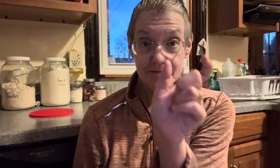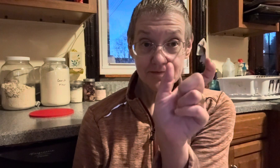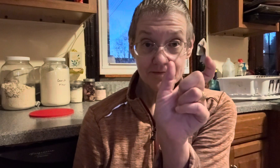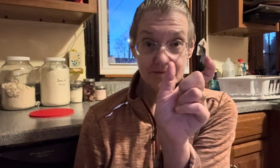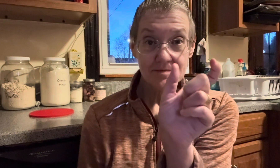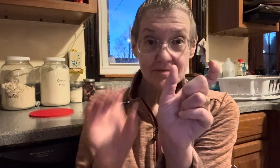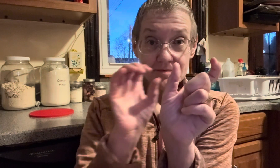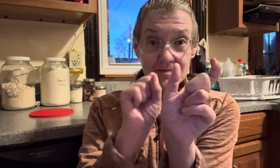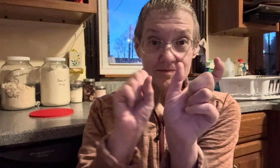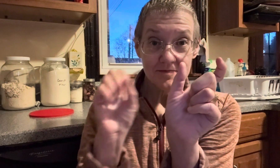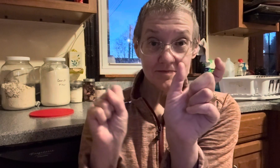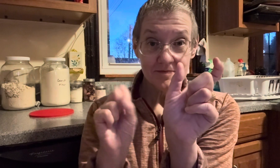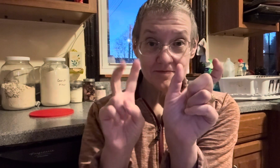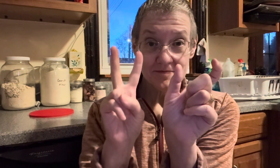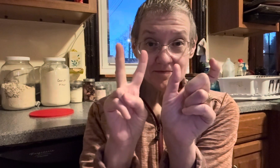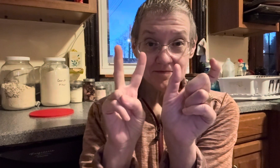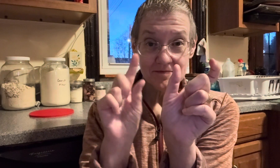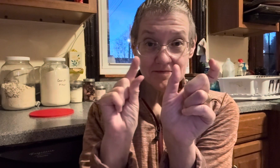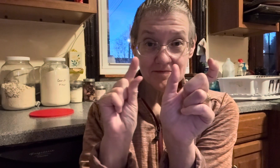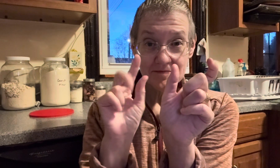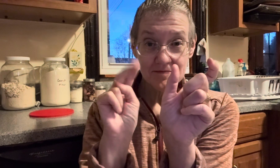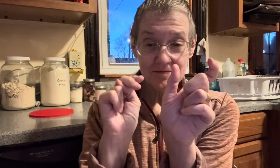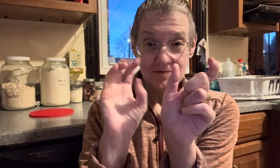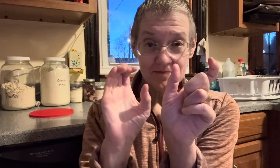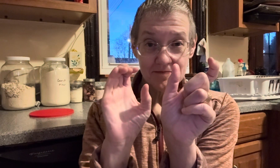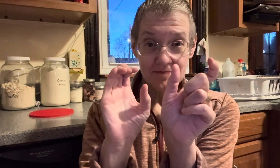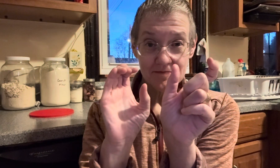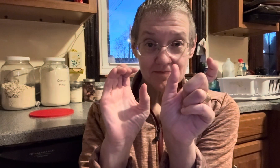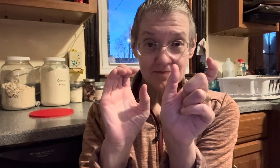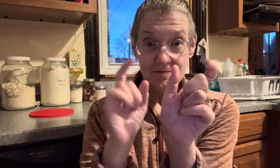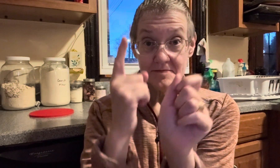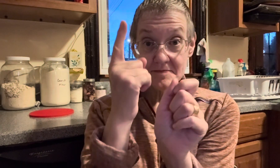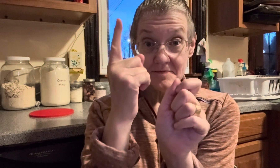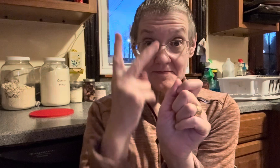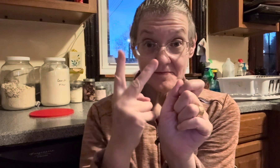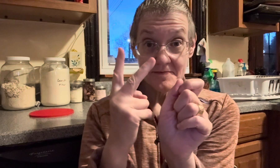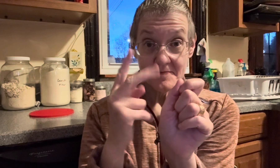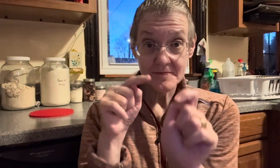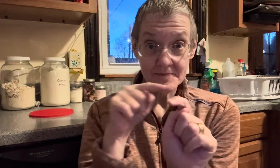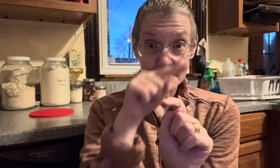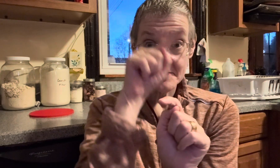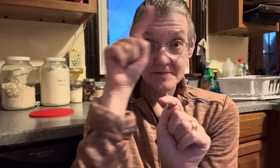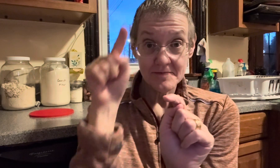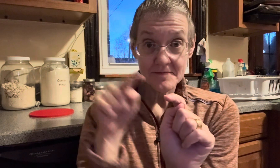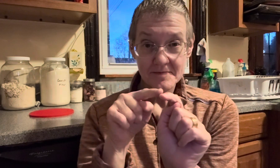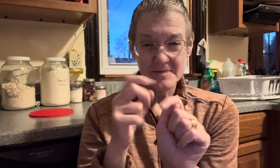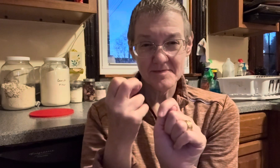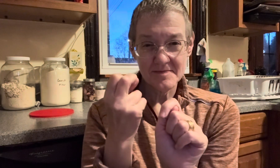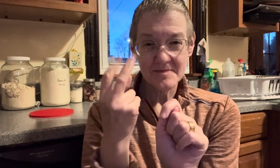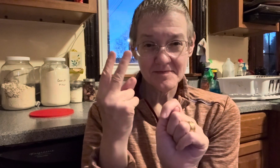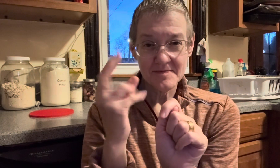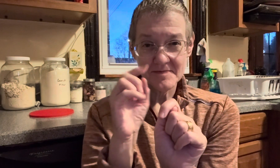But it's a small amount. That's 2 ounces. That's 1 serving size. So half of that